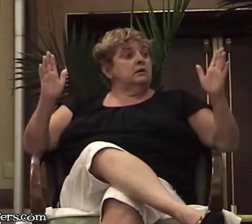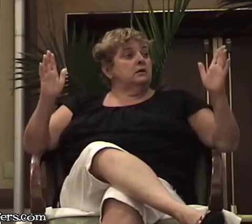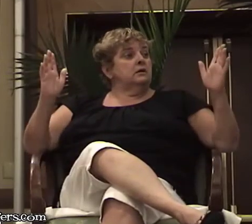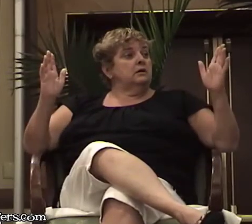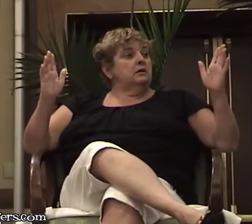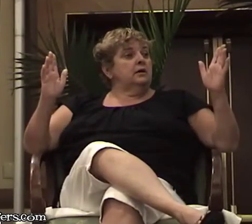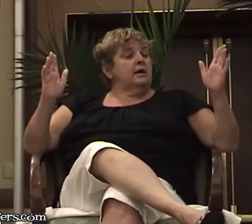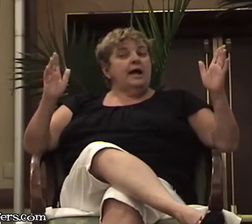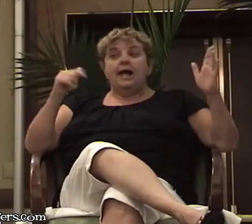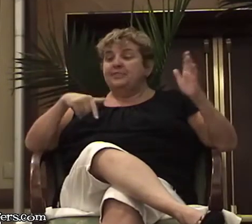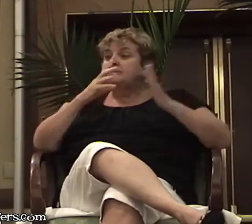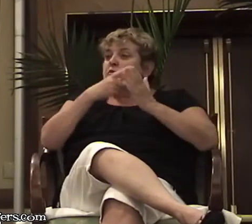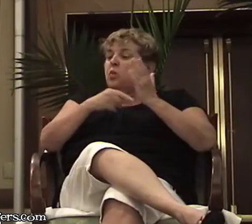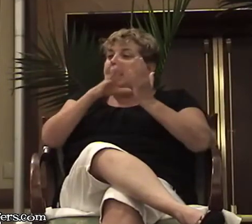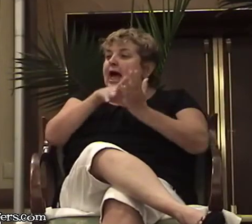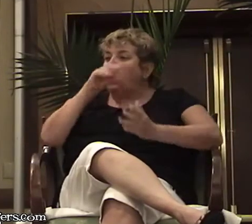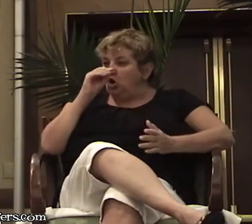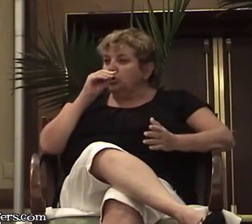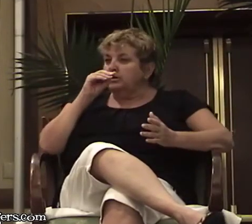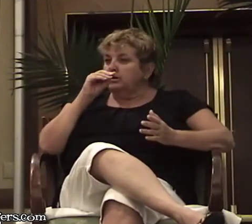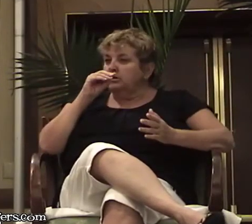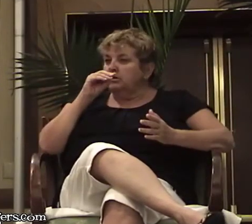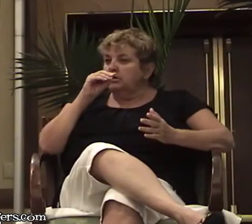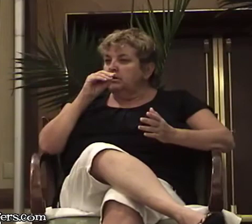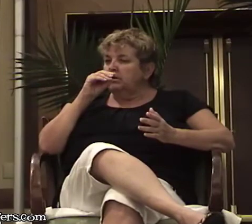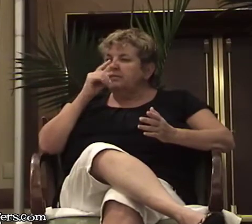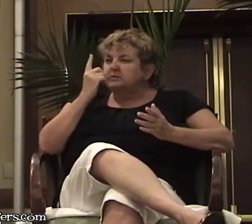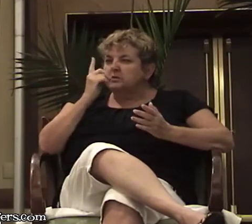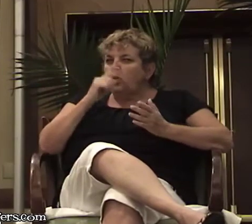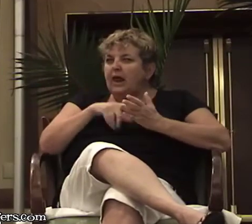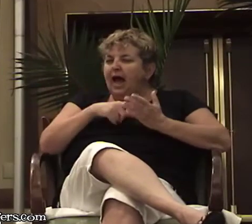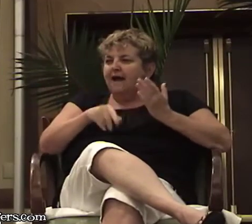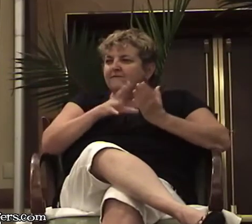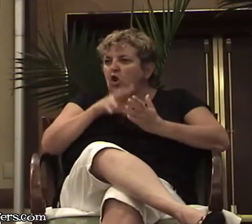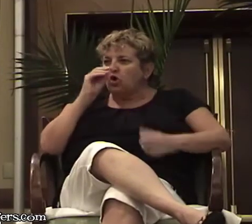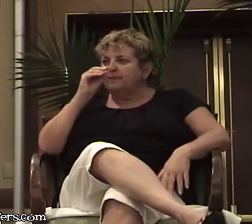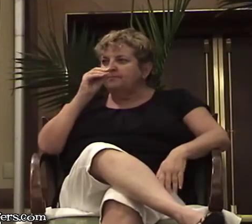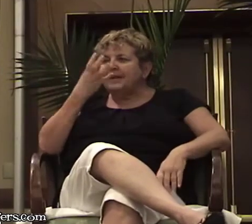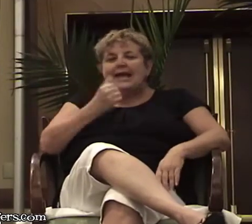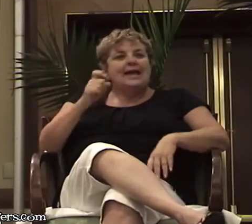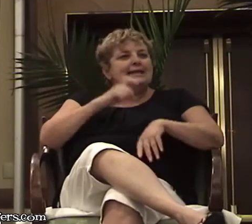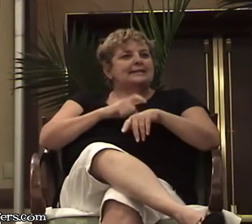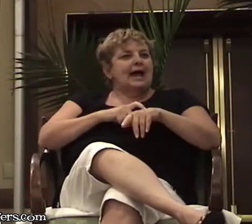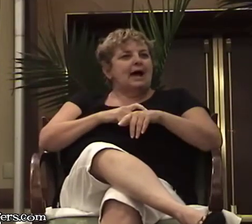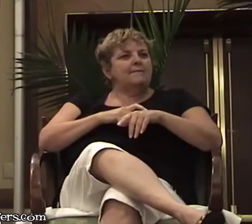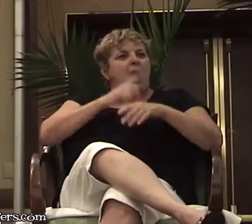you with this because this is what I've learned. Is that anytime I stand in judgment of one of God's